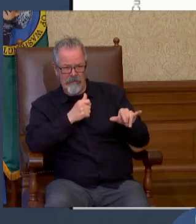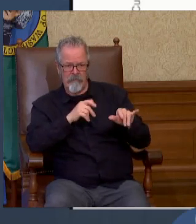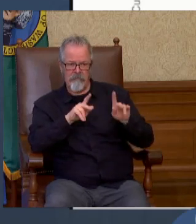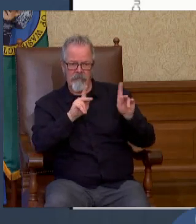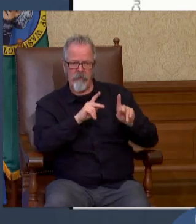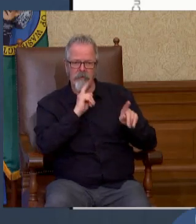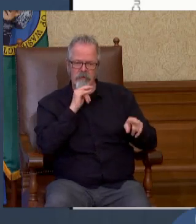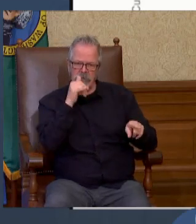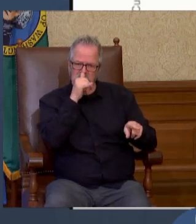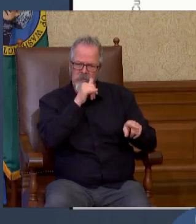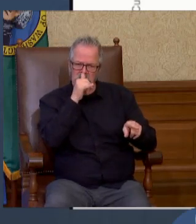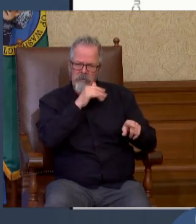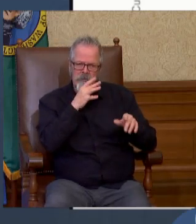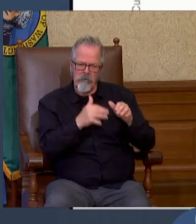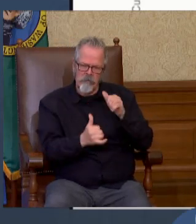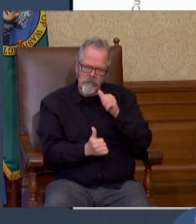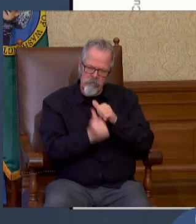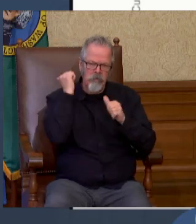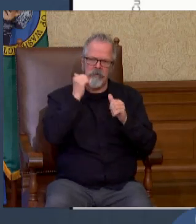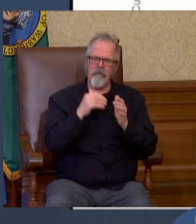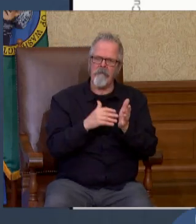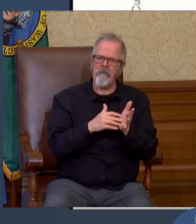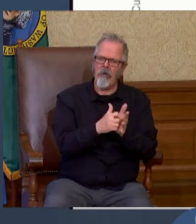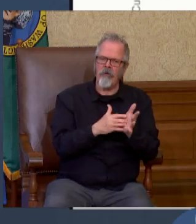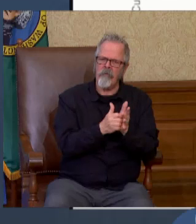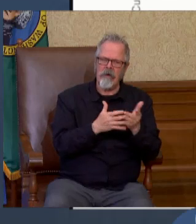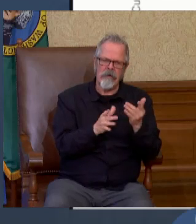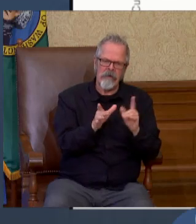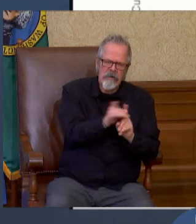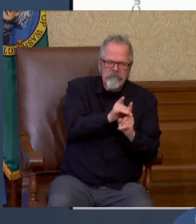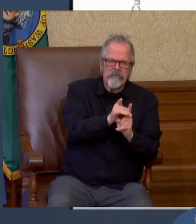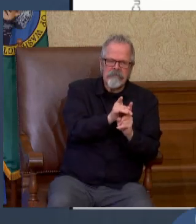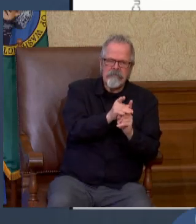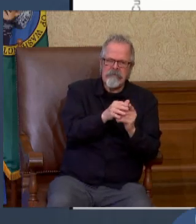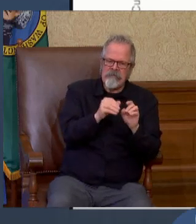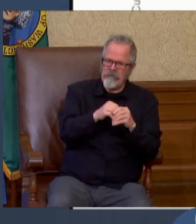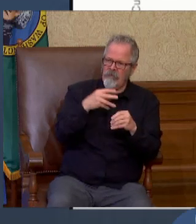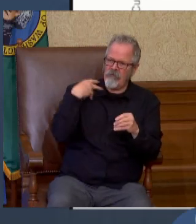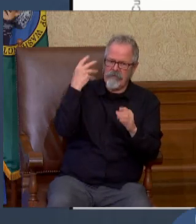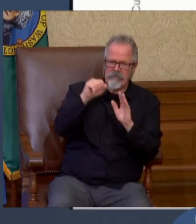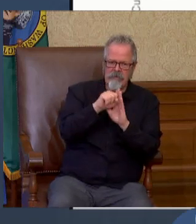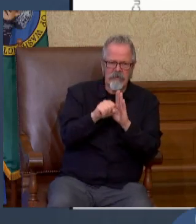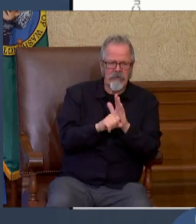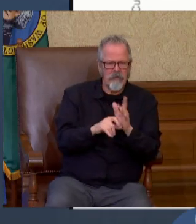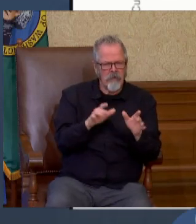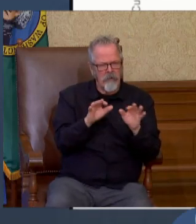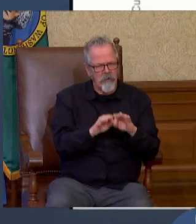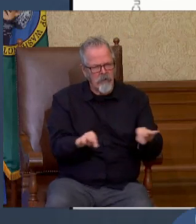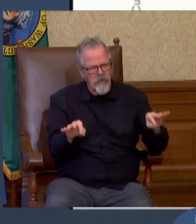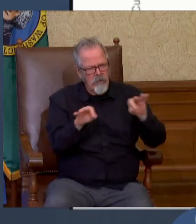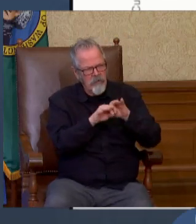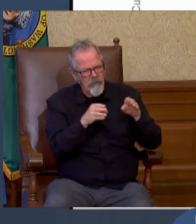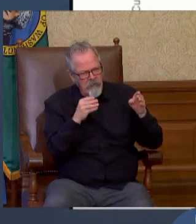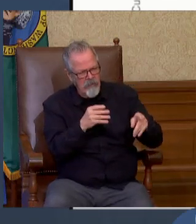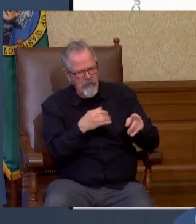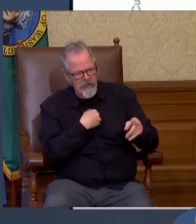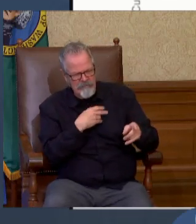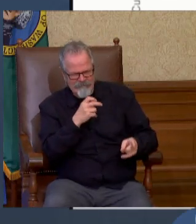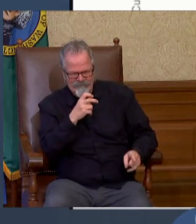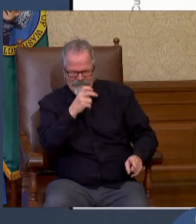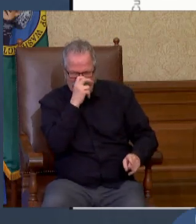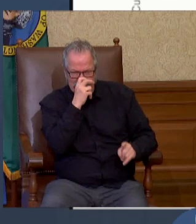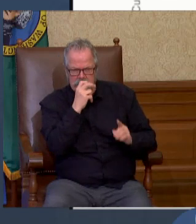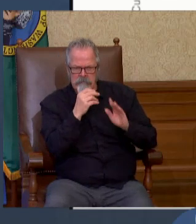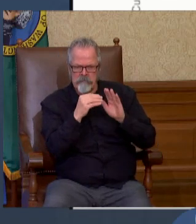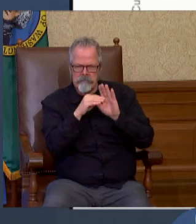dependent on our ability to make sure these people get the closest infection control humanly possible. I'm pleased that we now have strike